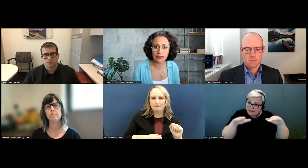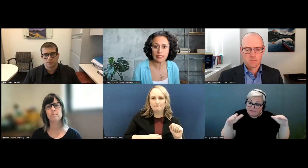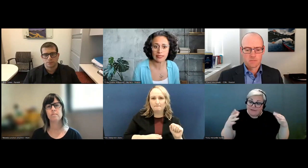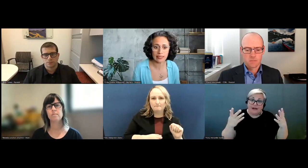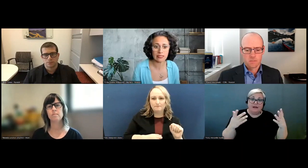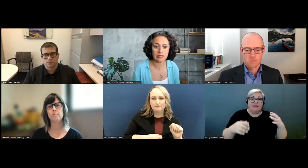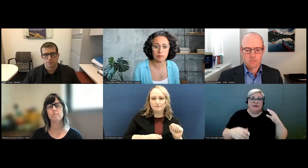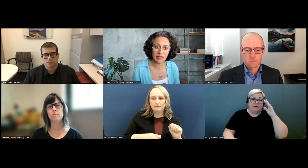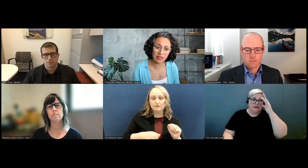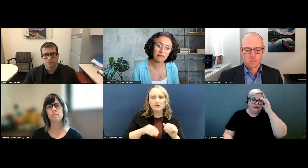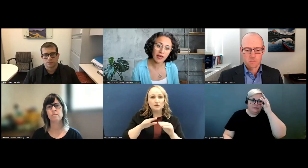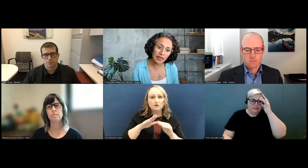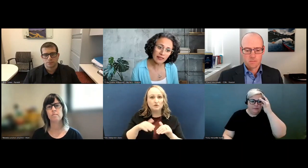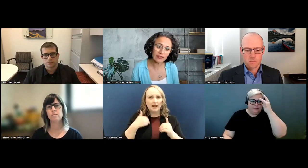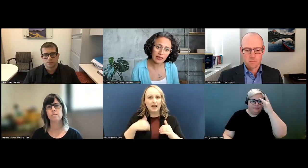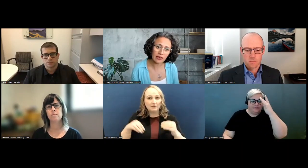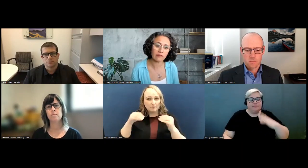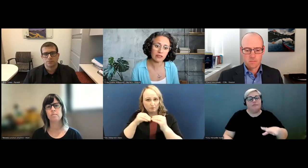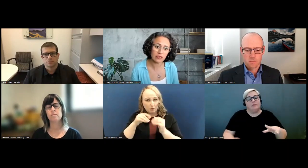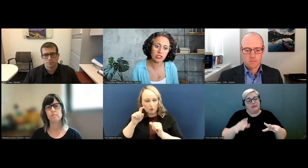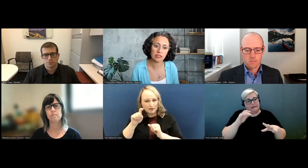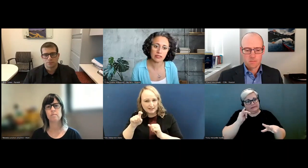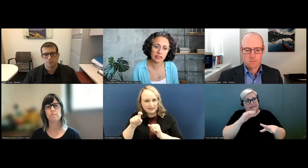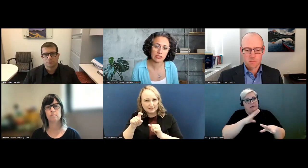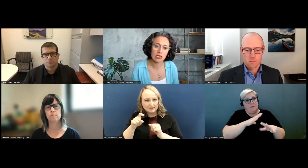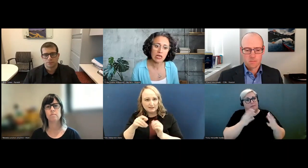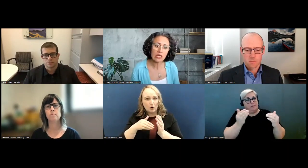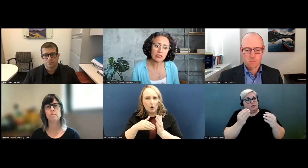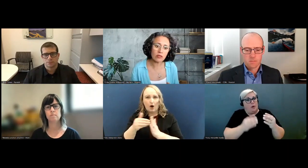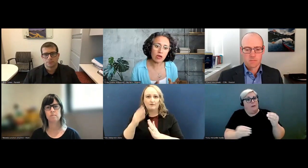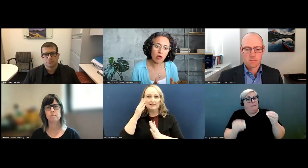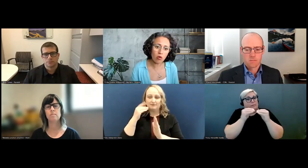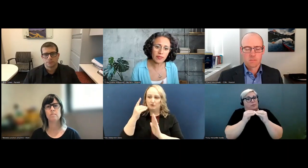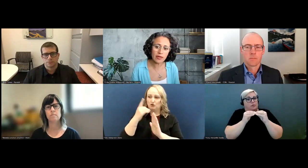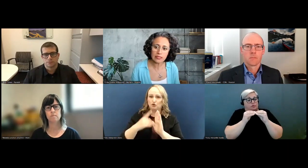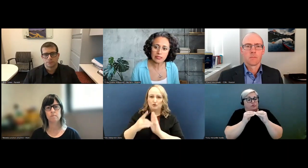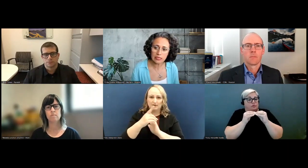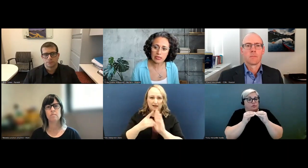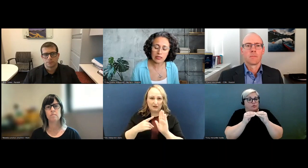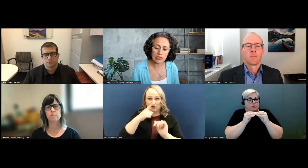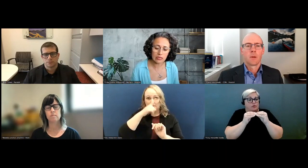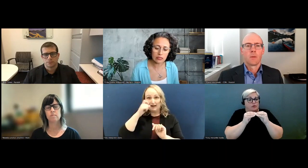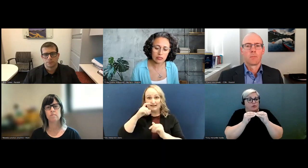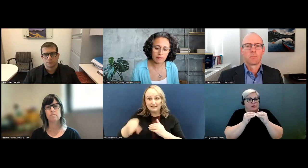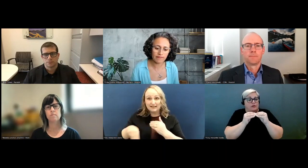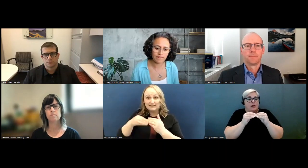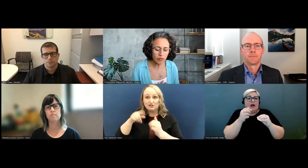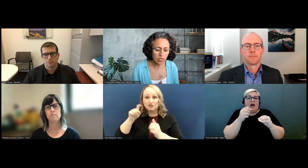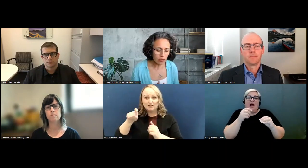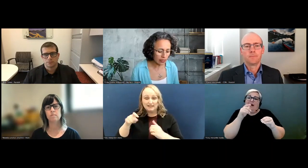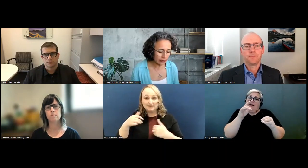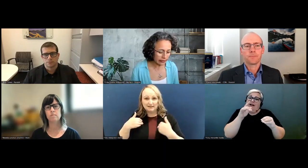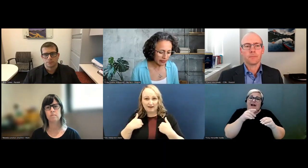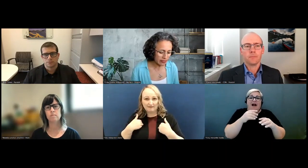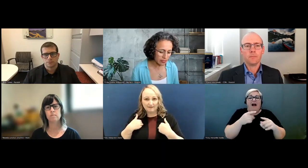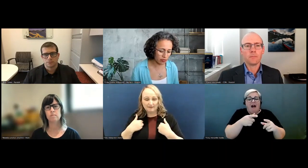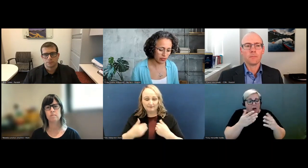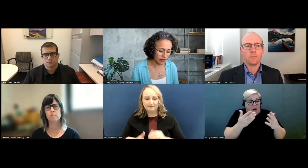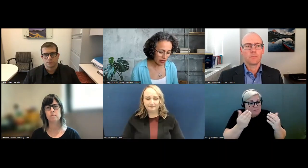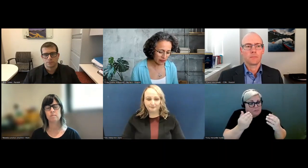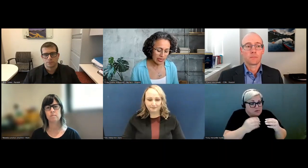additional needs are really discriminated against by the fact that they have additional needs. So the hope that I see in these in